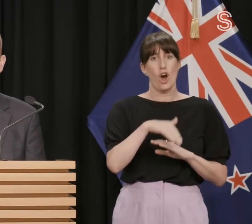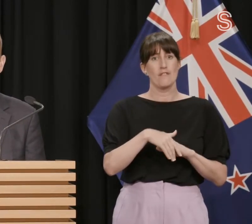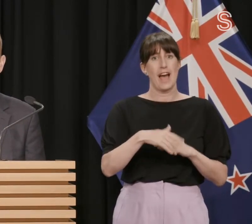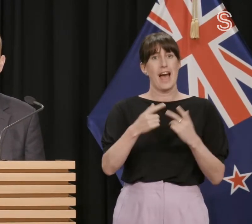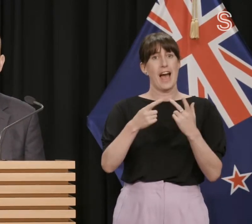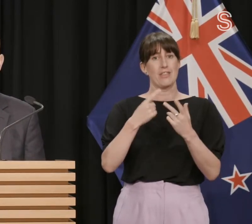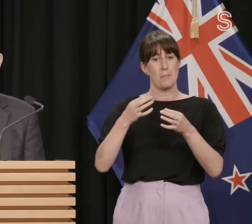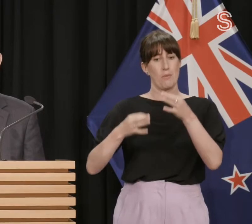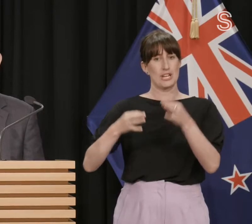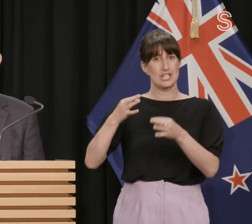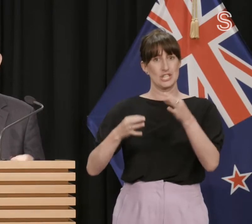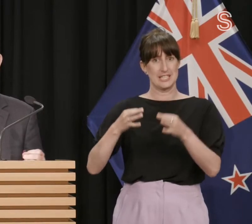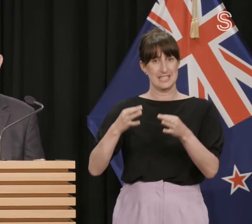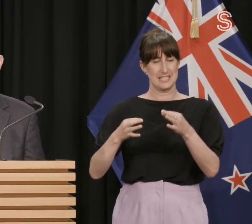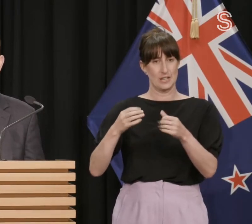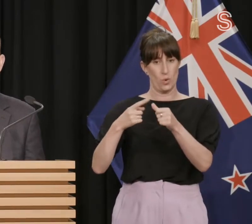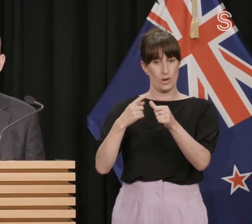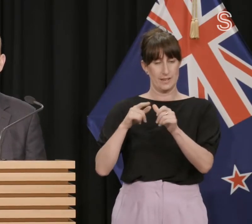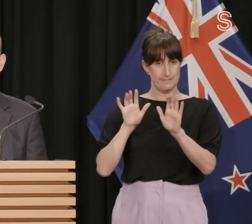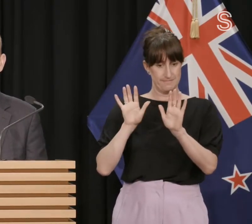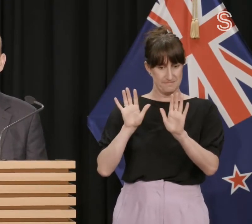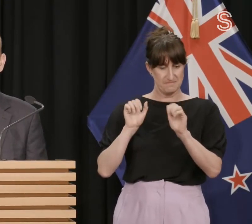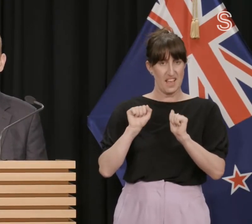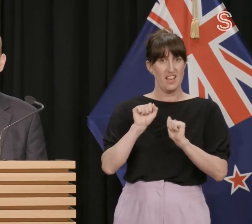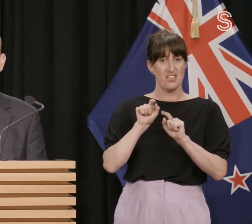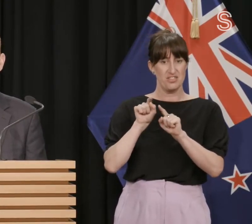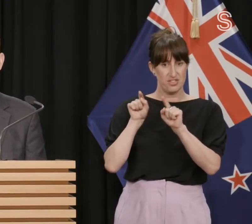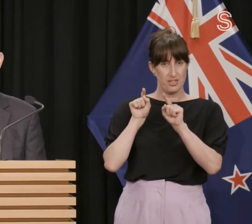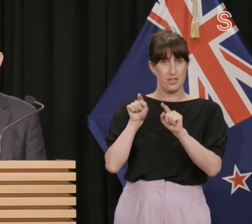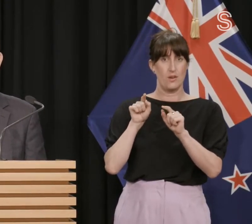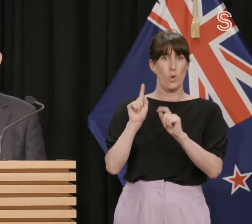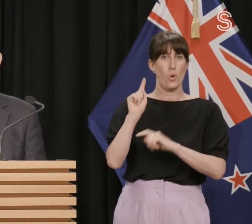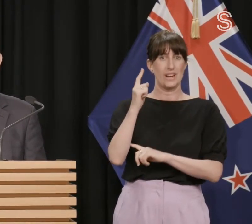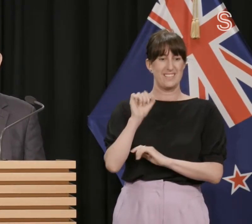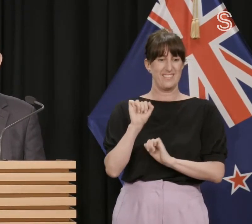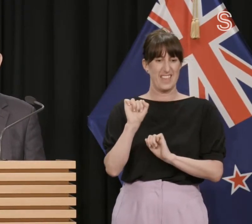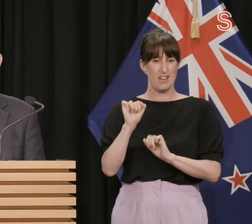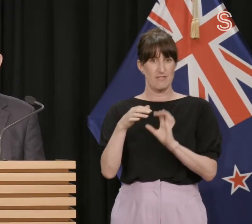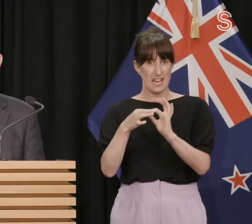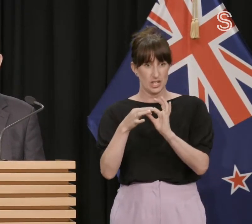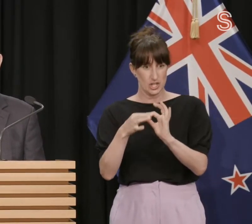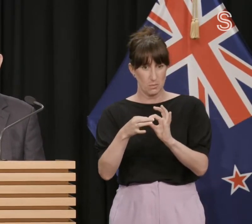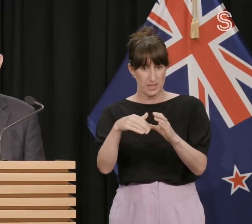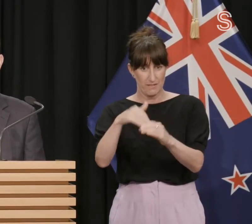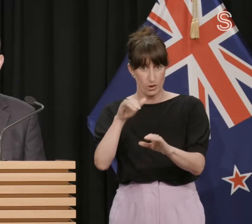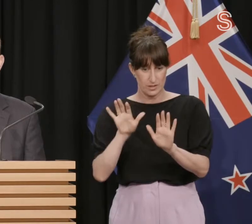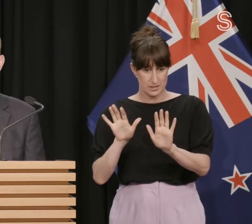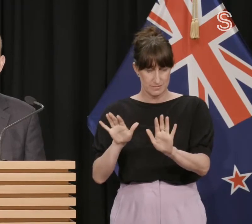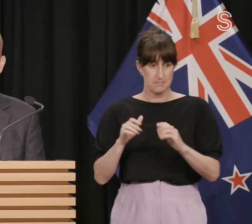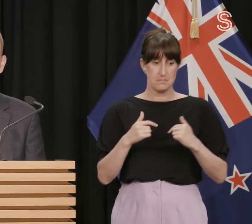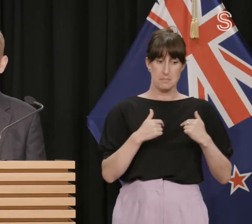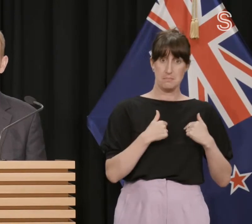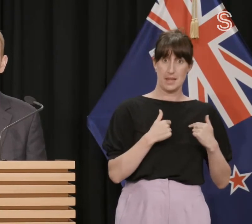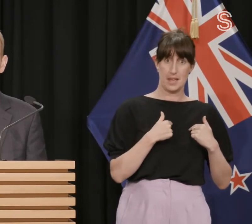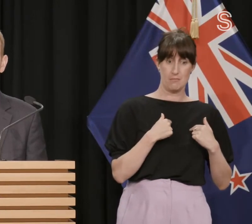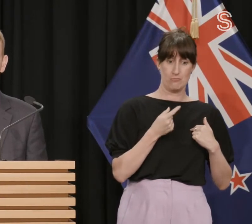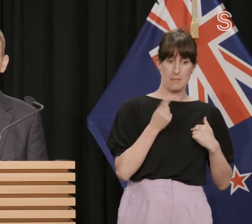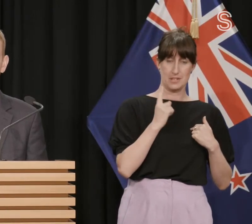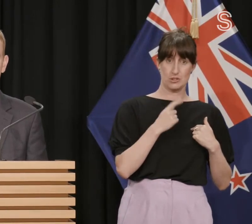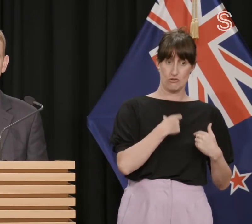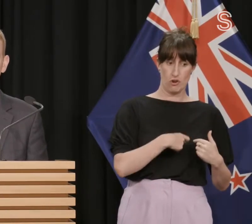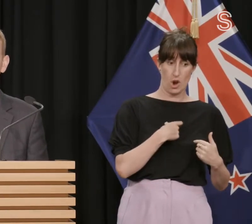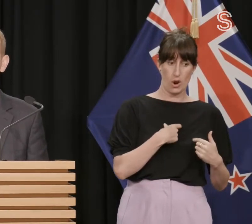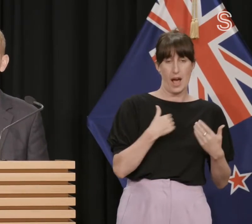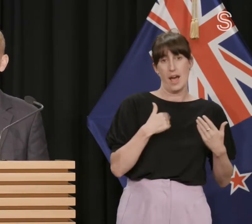representatives in Auckland. They have their own relationship with the voting public in Auckland. My job as the Prime Minister is to work with whomever Aucklanders elect